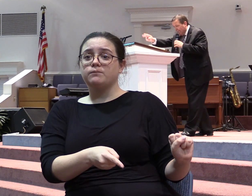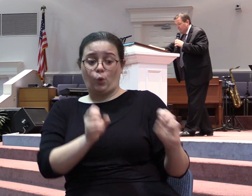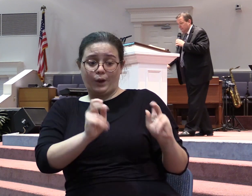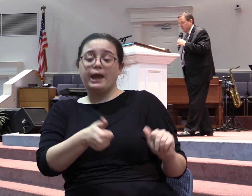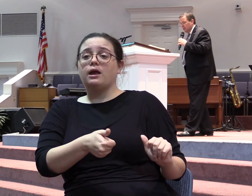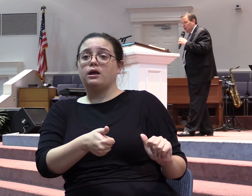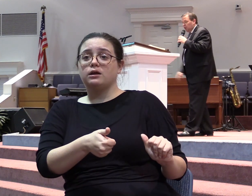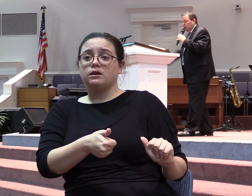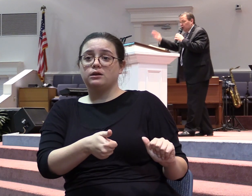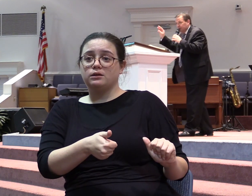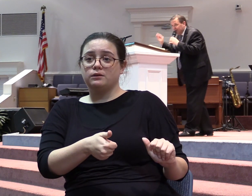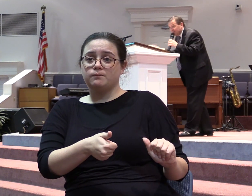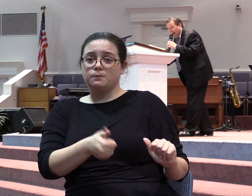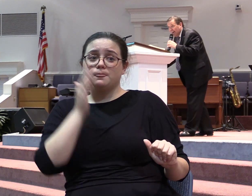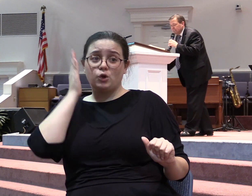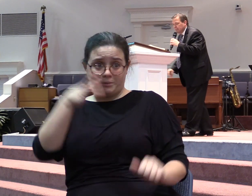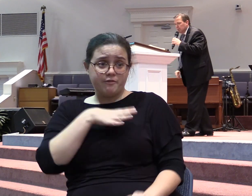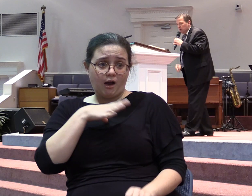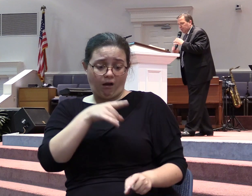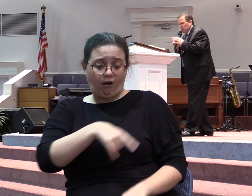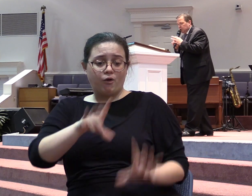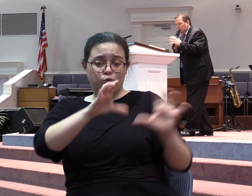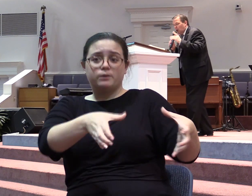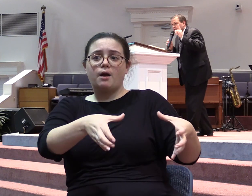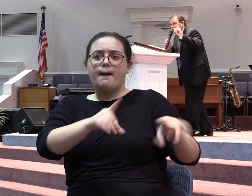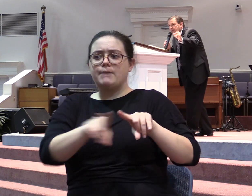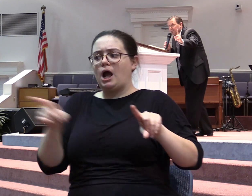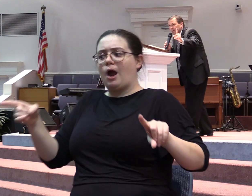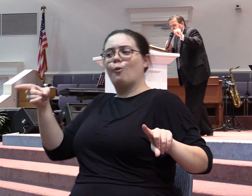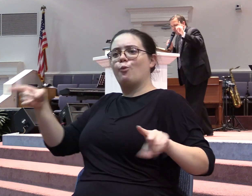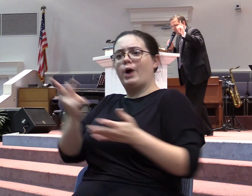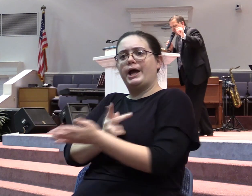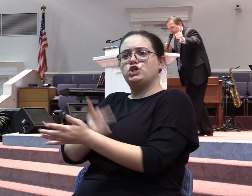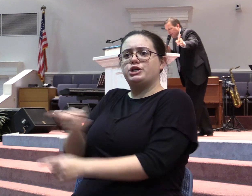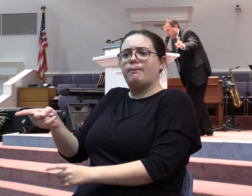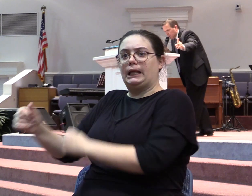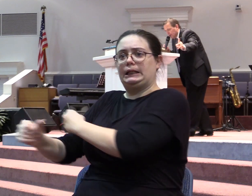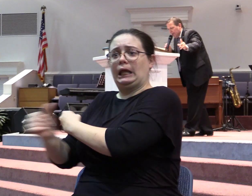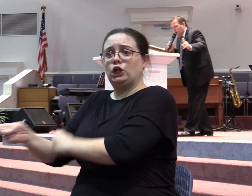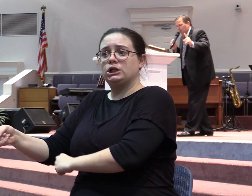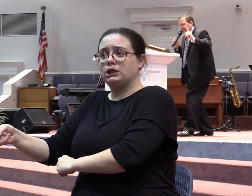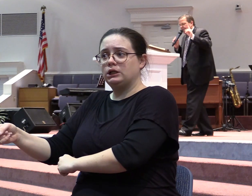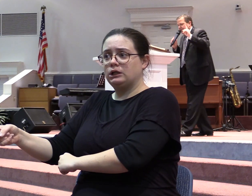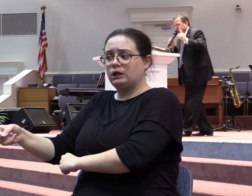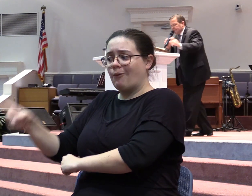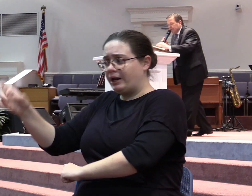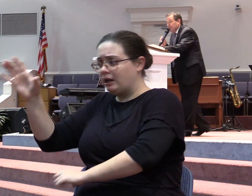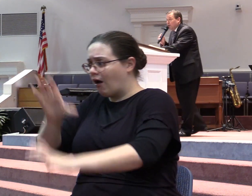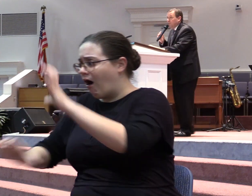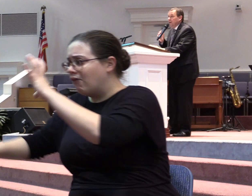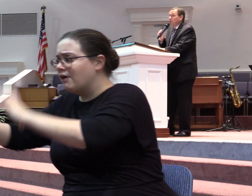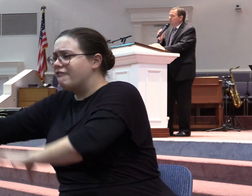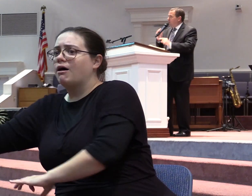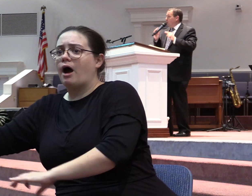okay. You're going to be fine. But there's a lost sheep that's in danger, and we need to get to